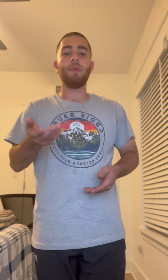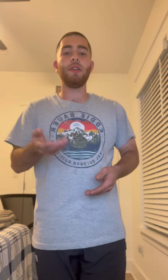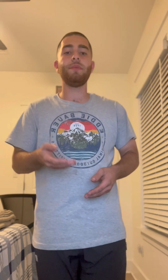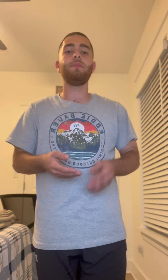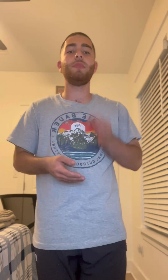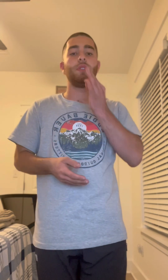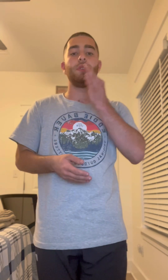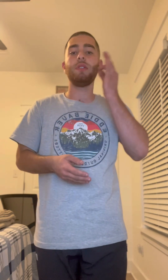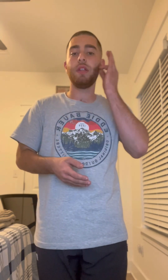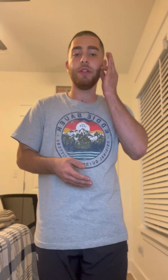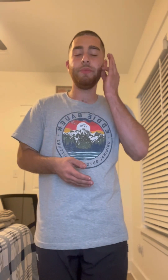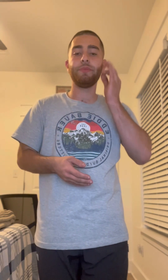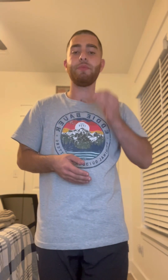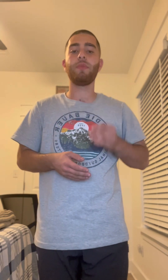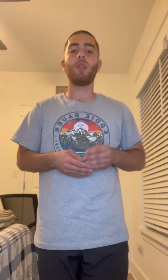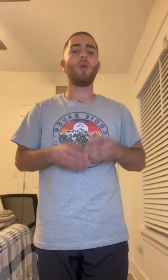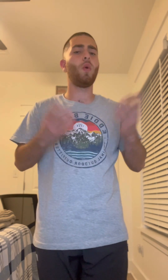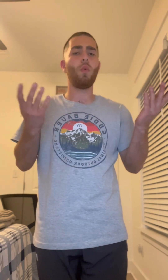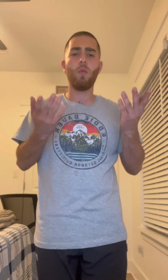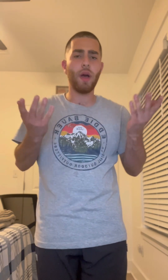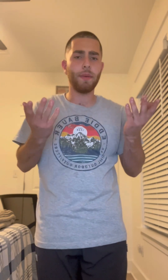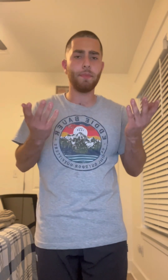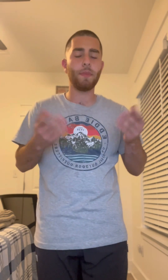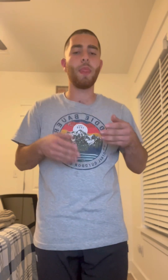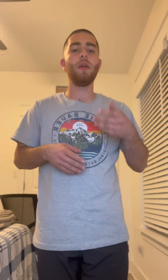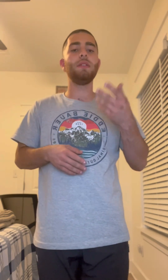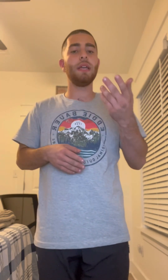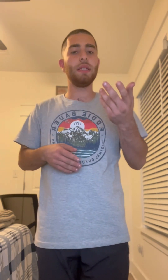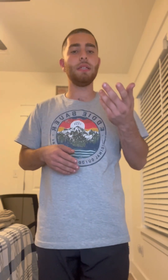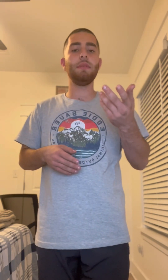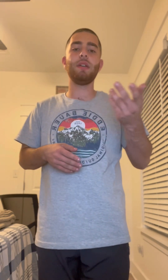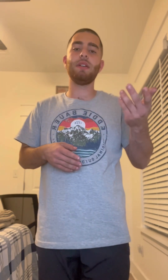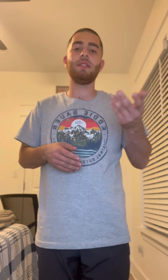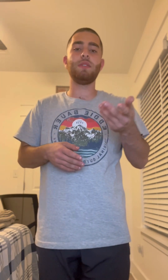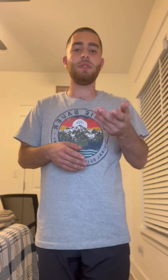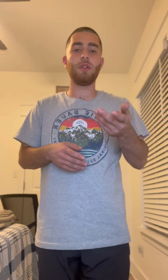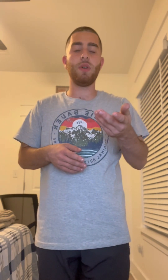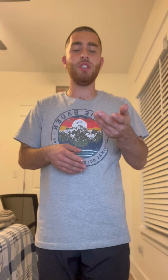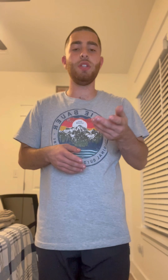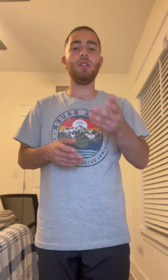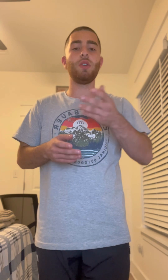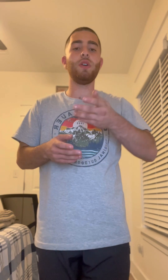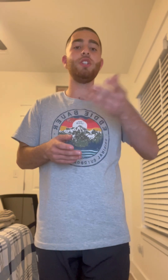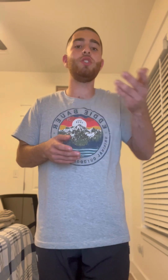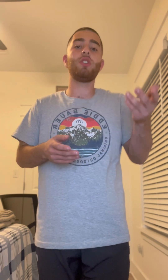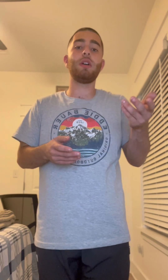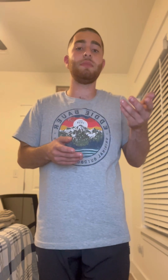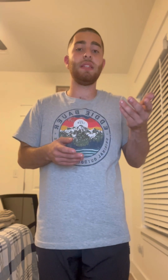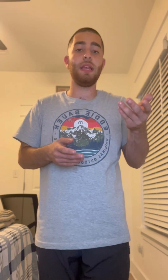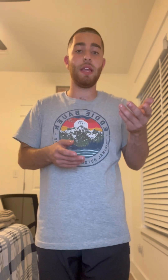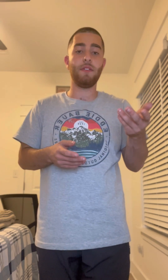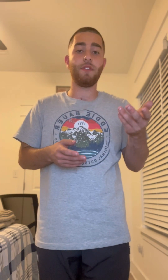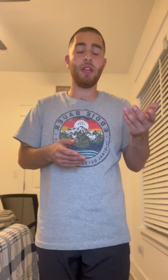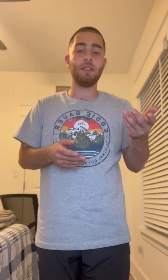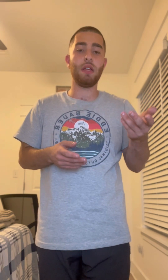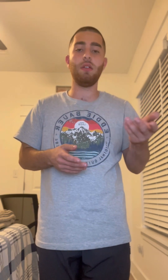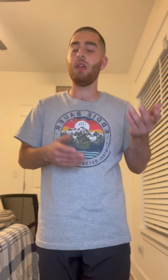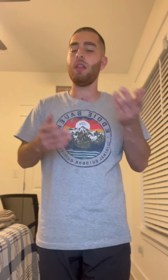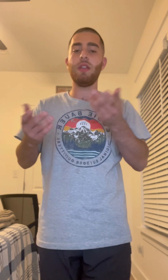topic, dinner, what? Technically, because this was a question, the question usually comes at the end for ASL, never